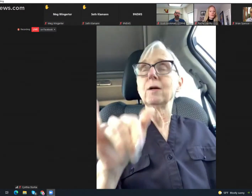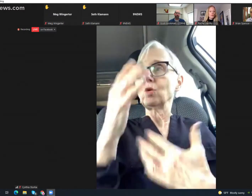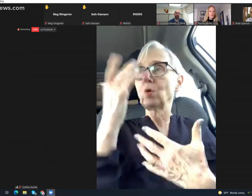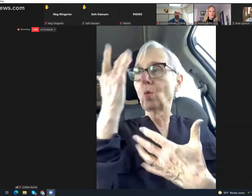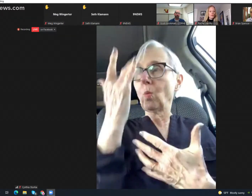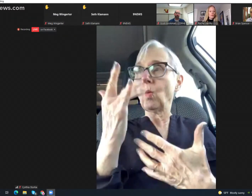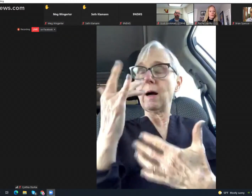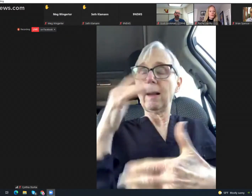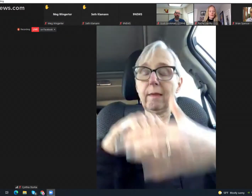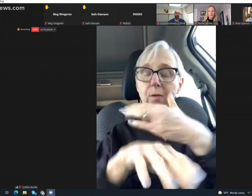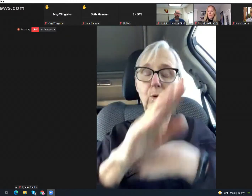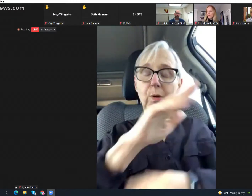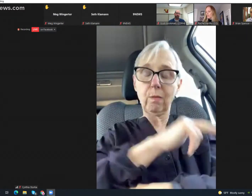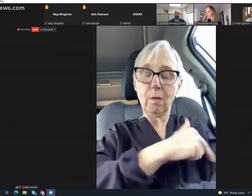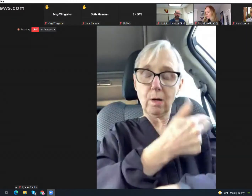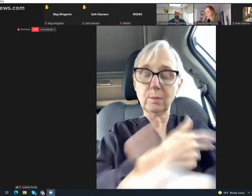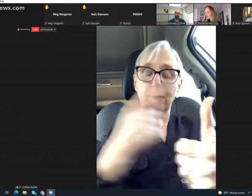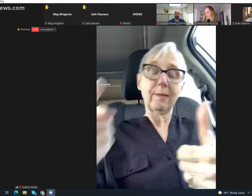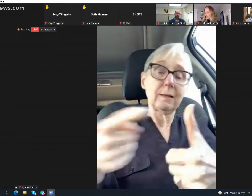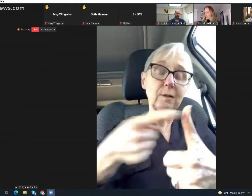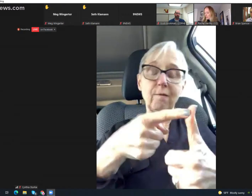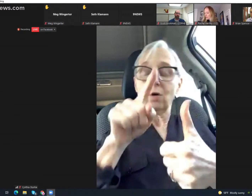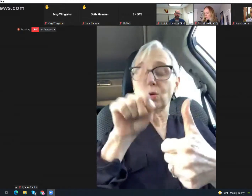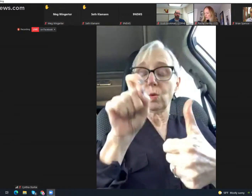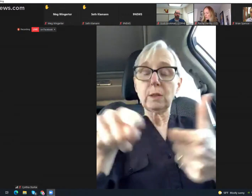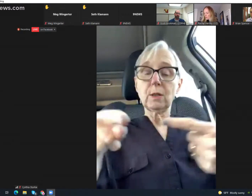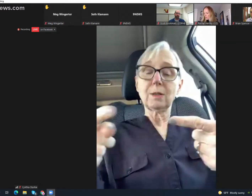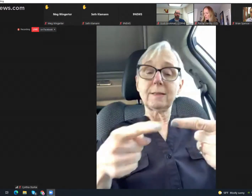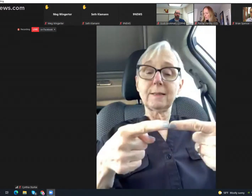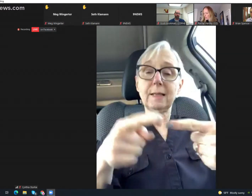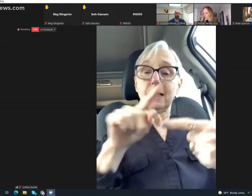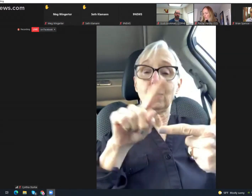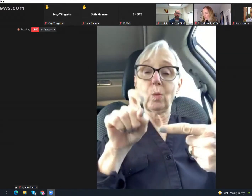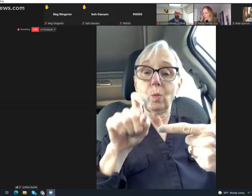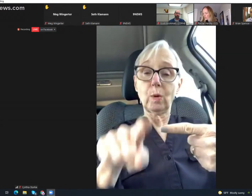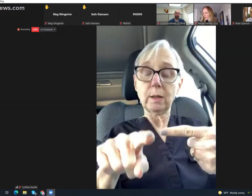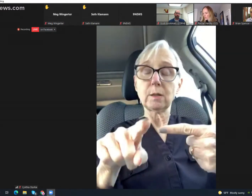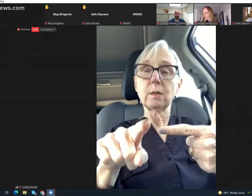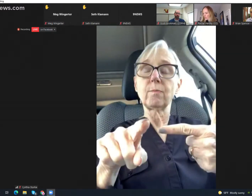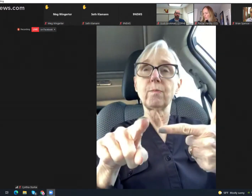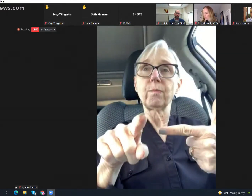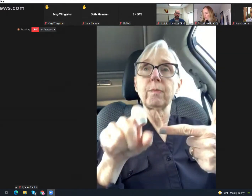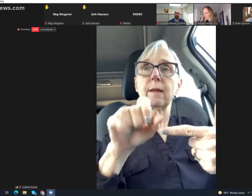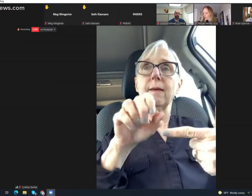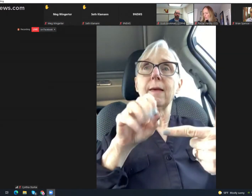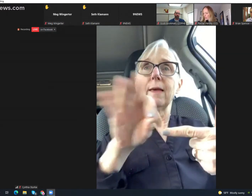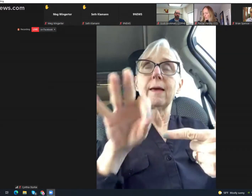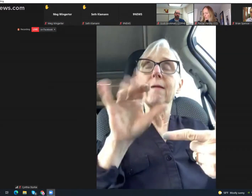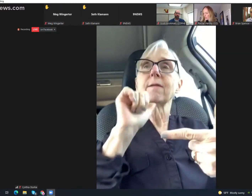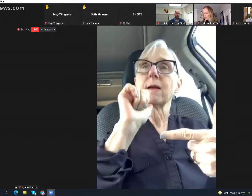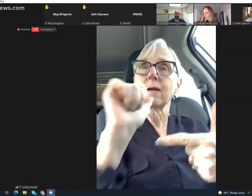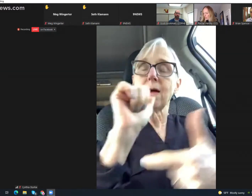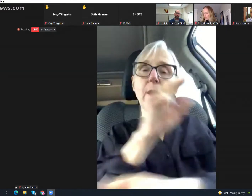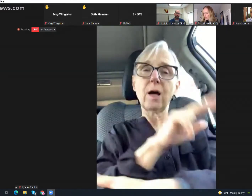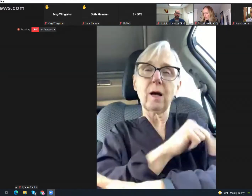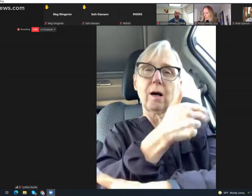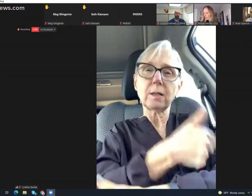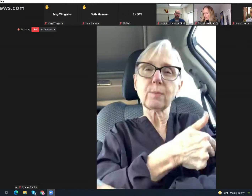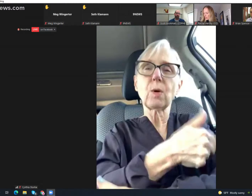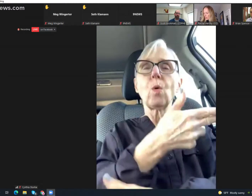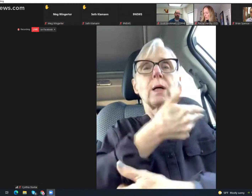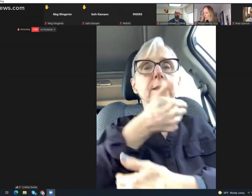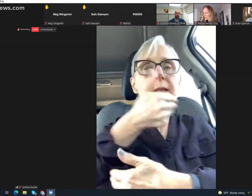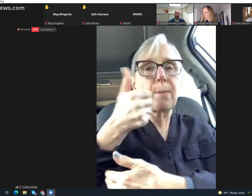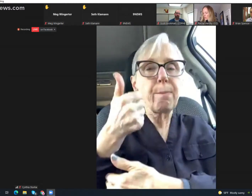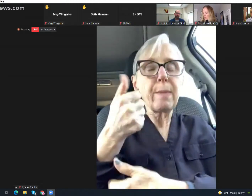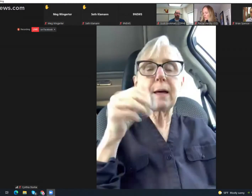that's the first question. And the second question is, if not hospitalizations, what's a key